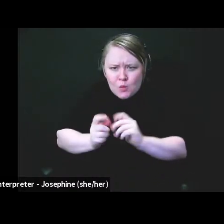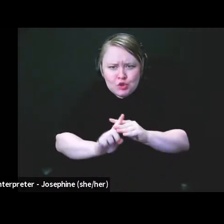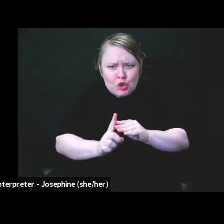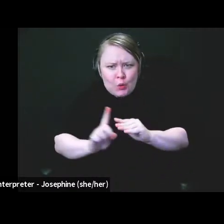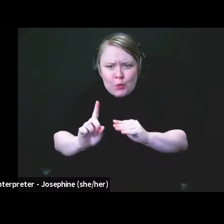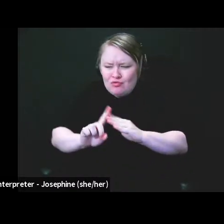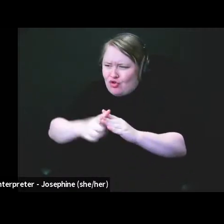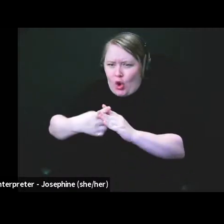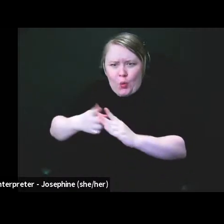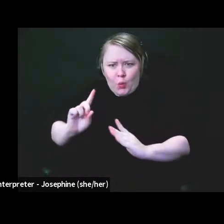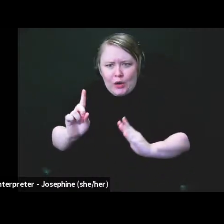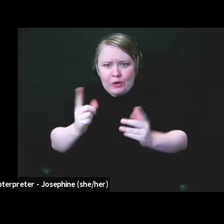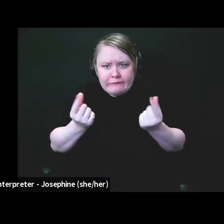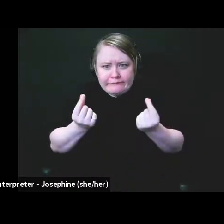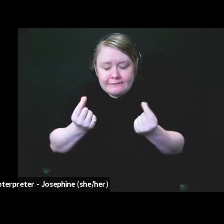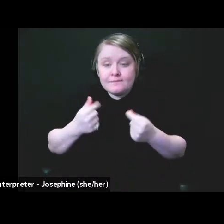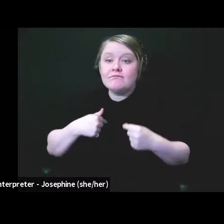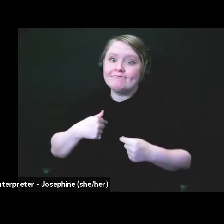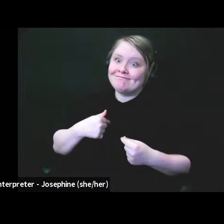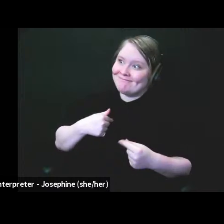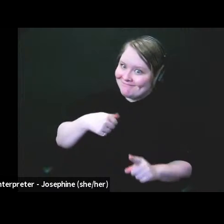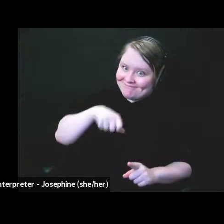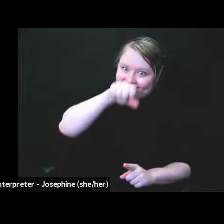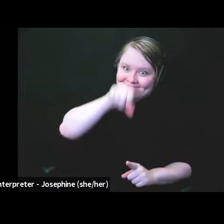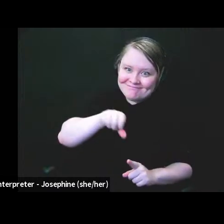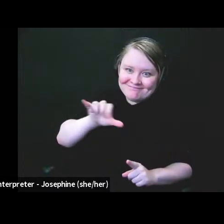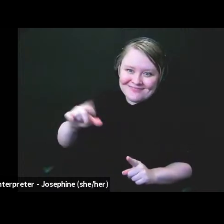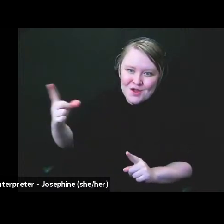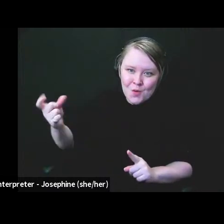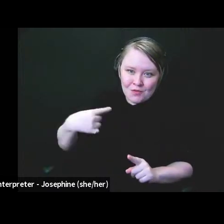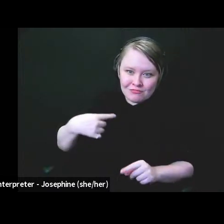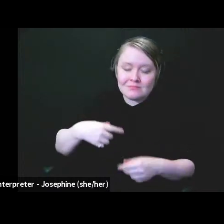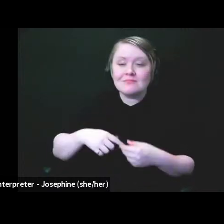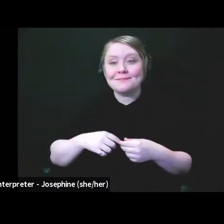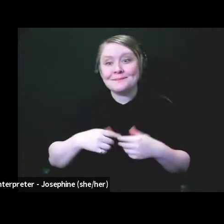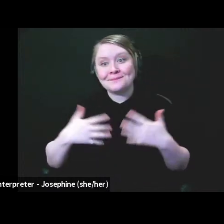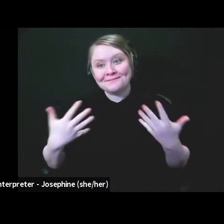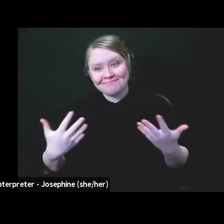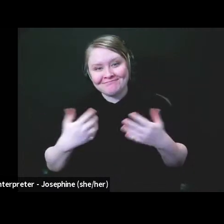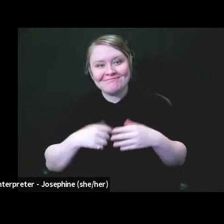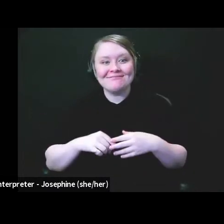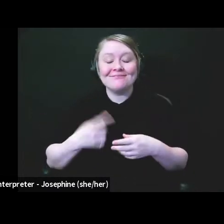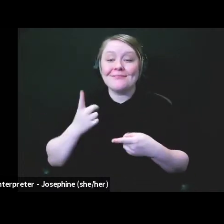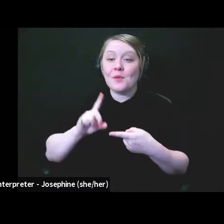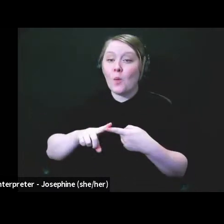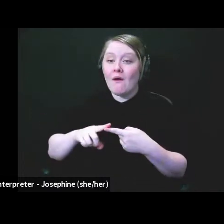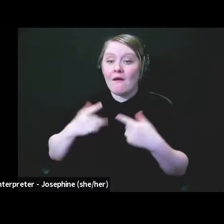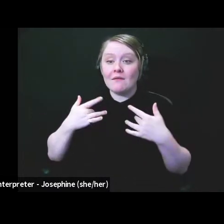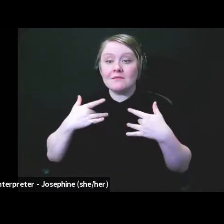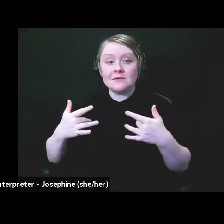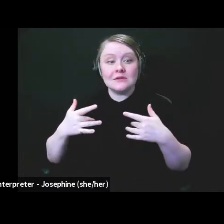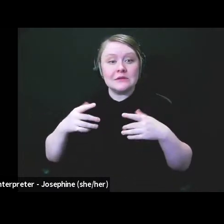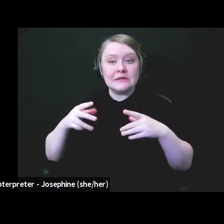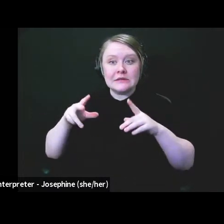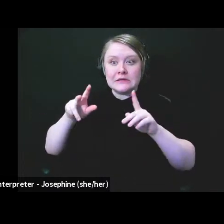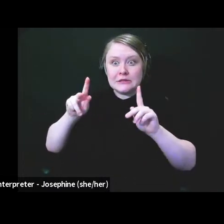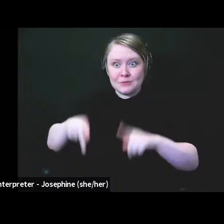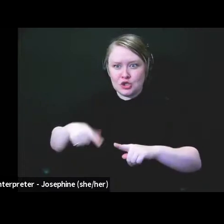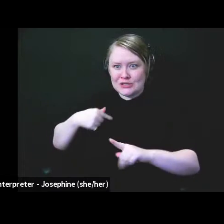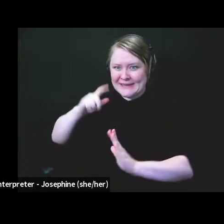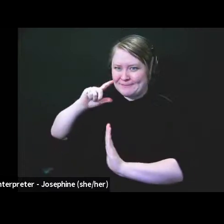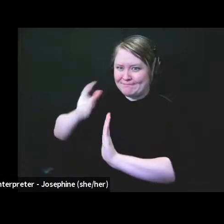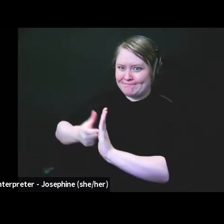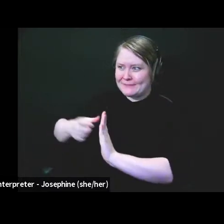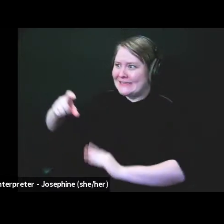I love this question because when you when you are someone who sees a need and you feel